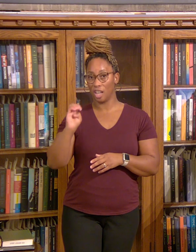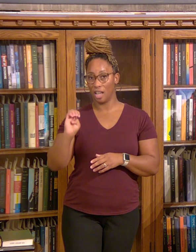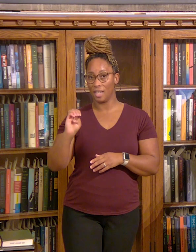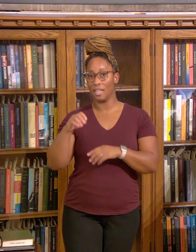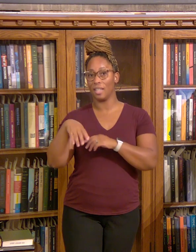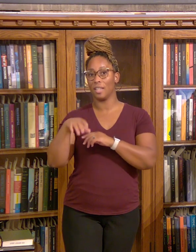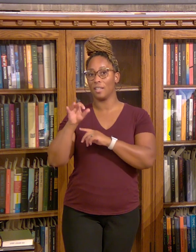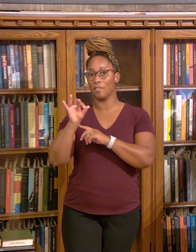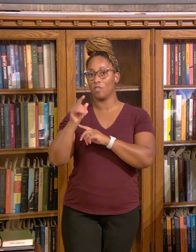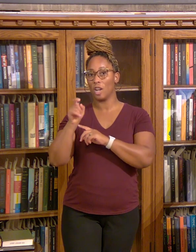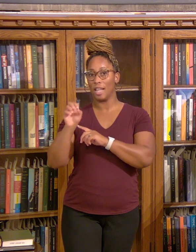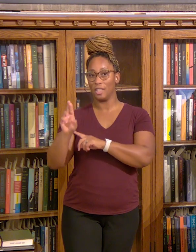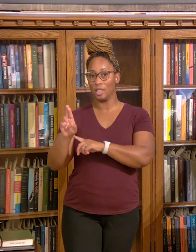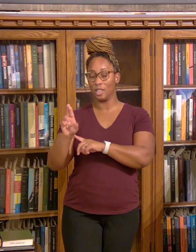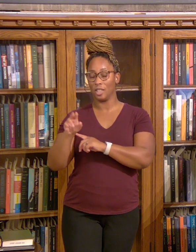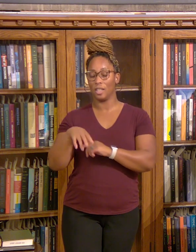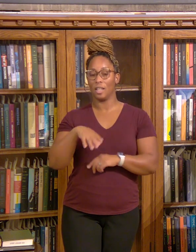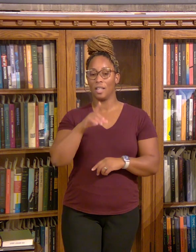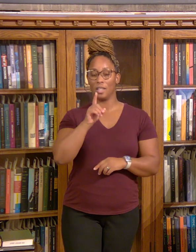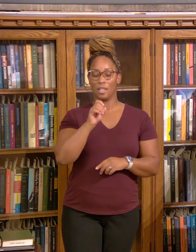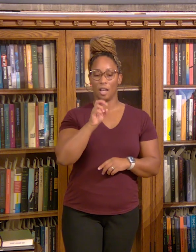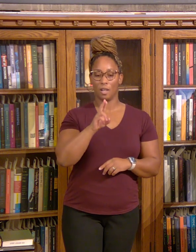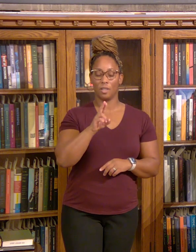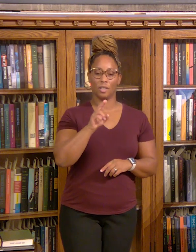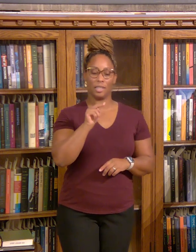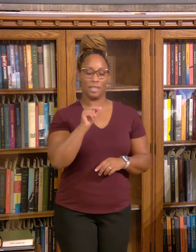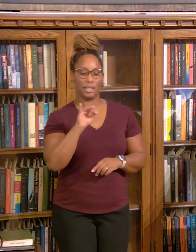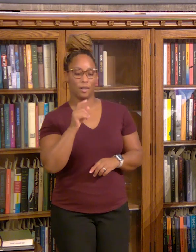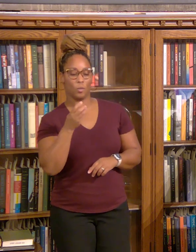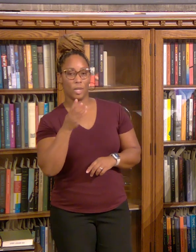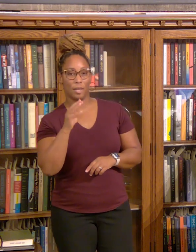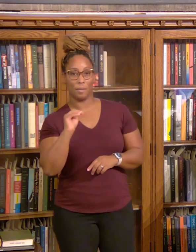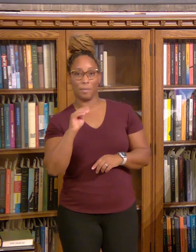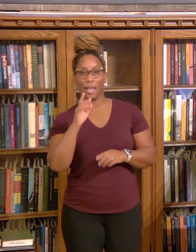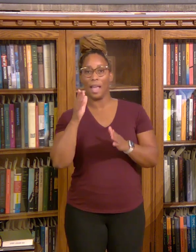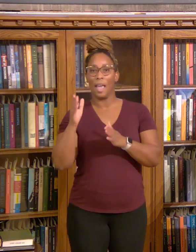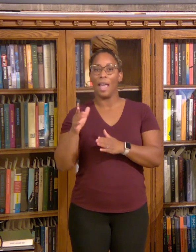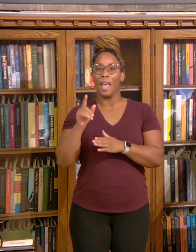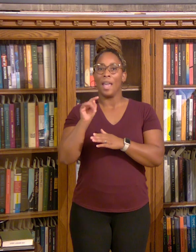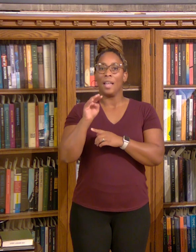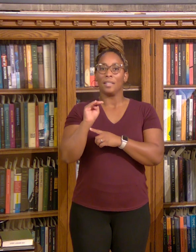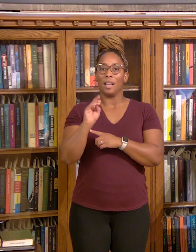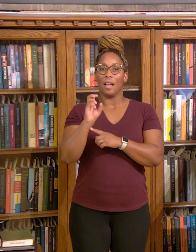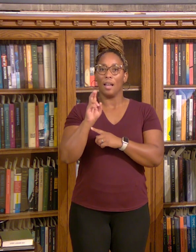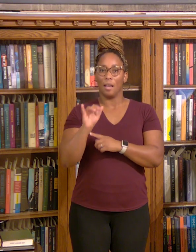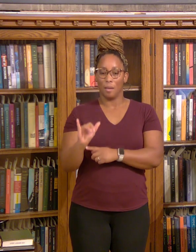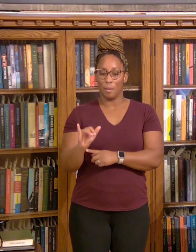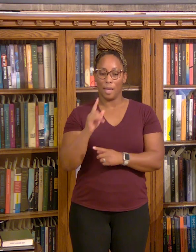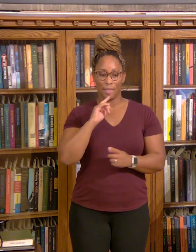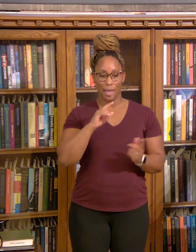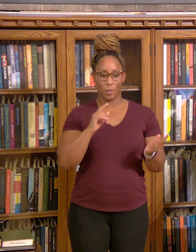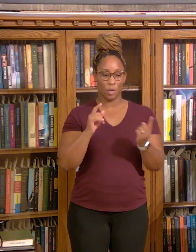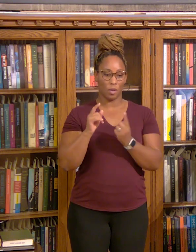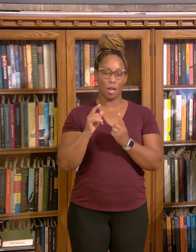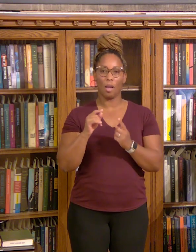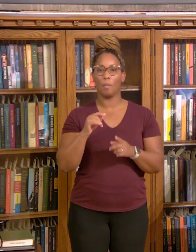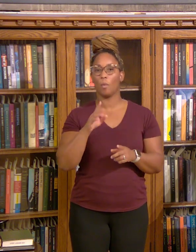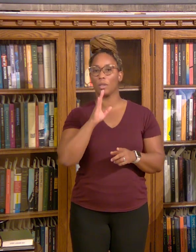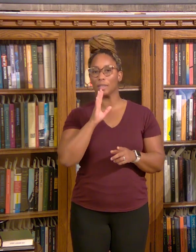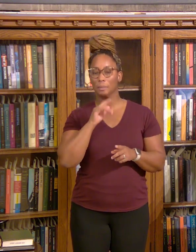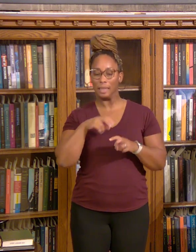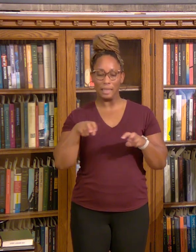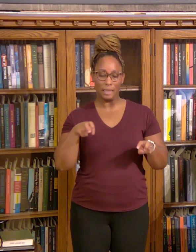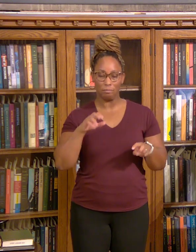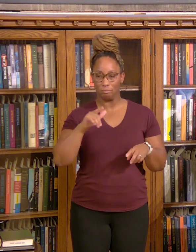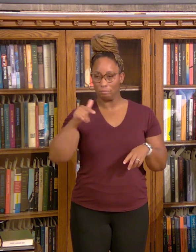Frasier uh Dr Nick Wham and Tom CER and they will come to the podium or speak as they wish in